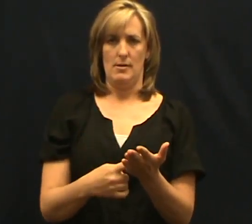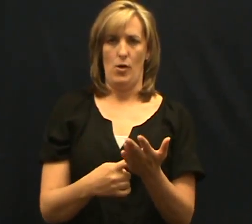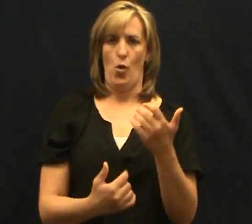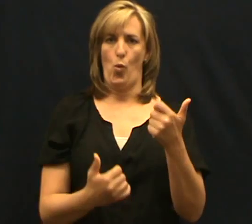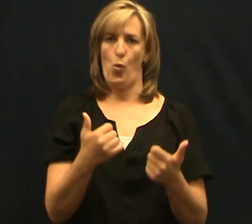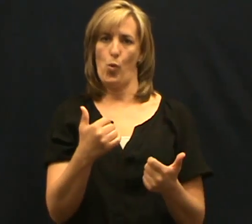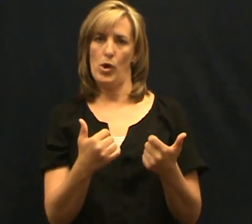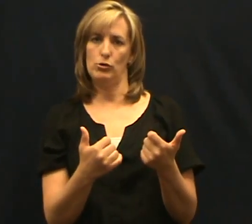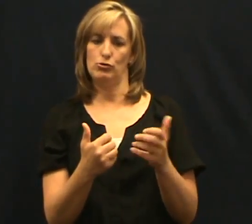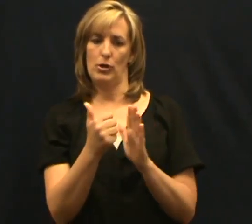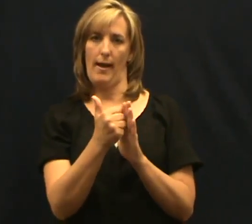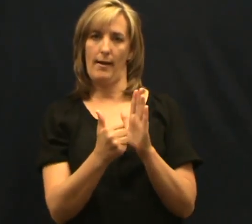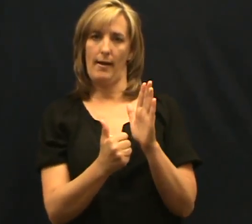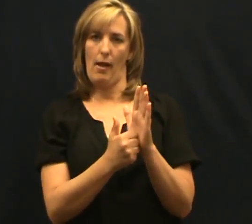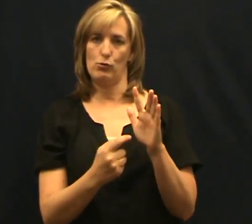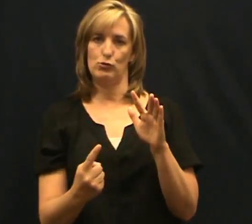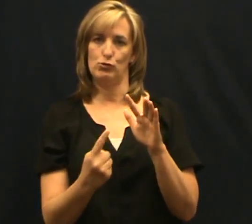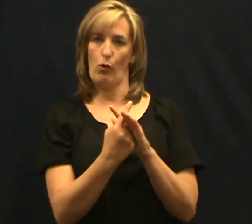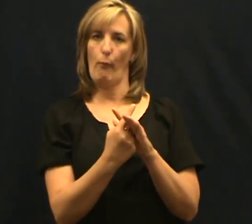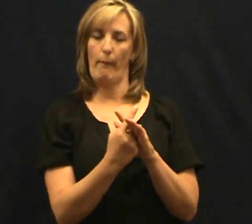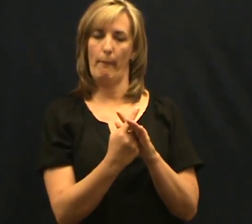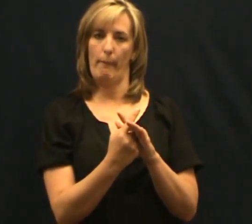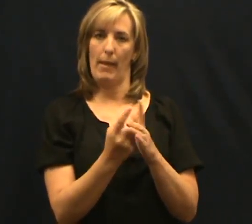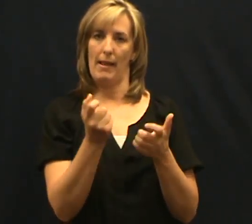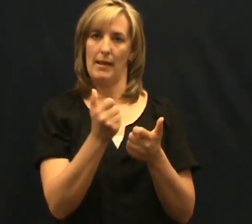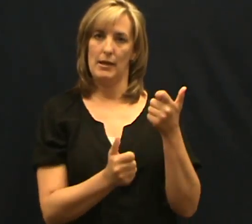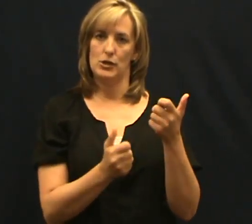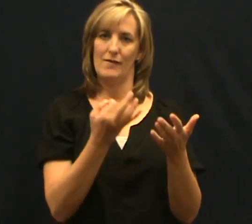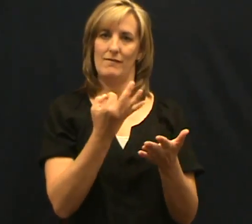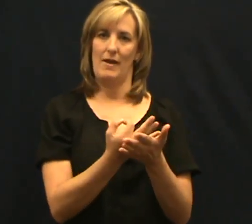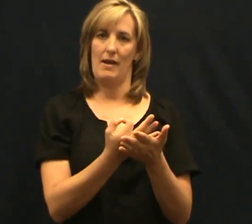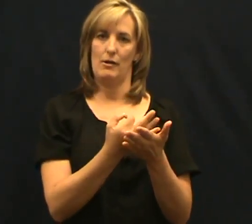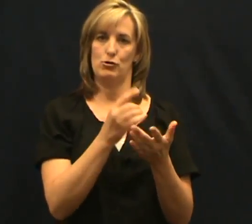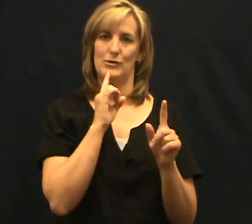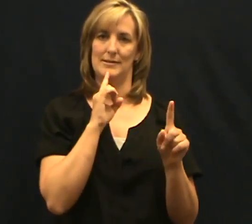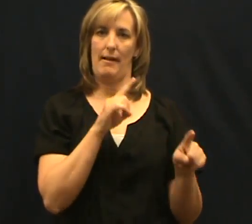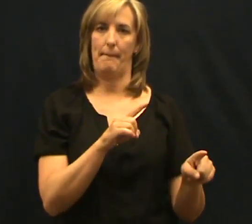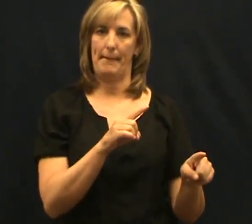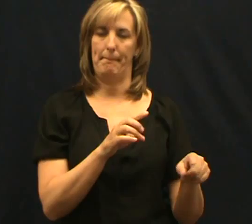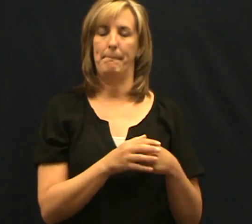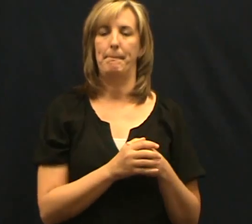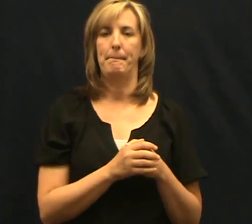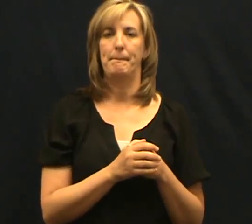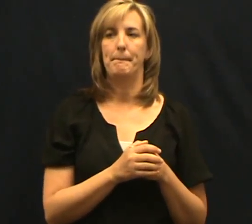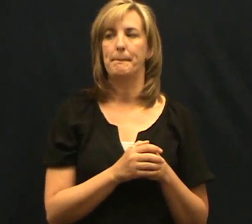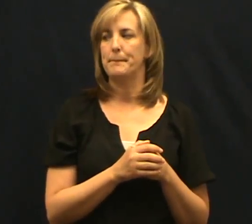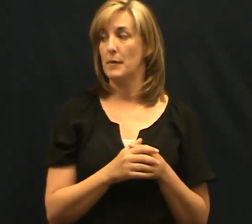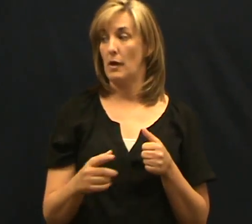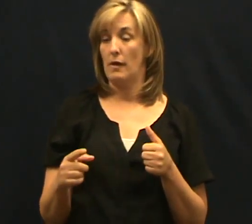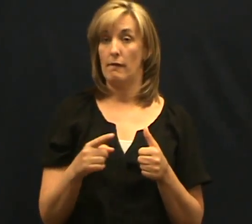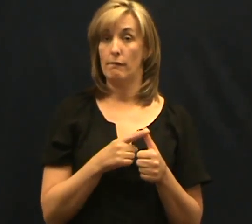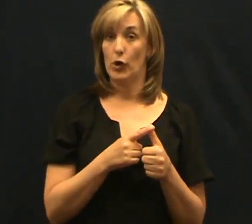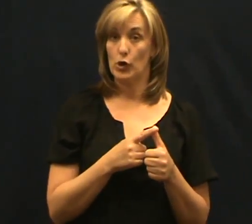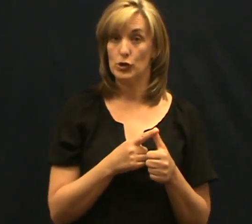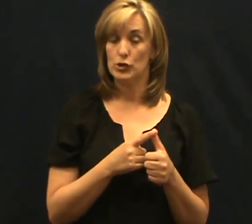financial statement and how those financial statements tie together. So the first statement we prepare always is the income